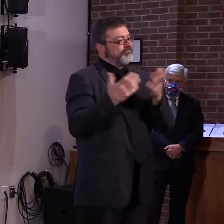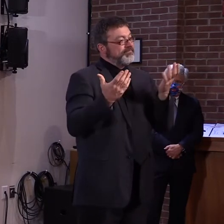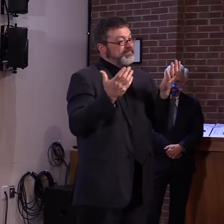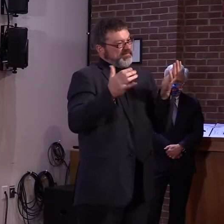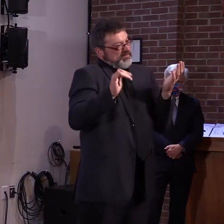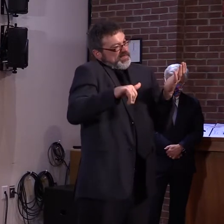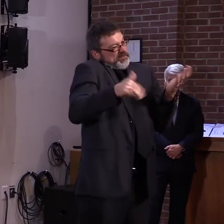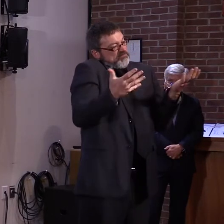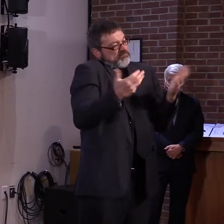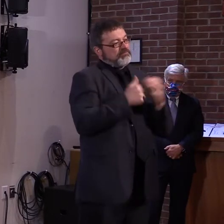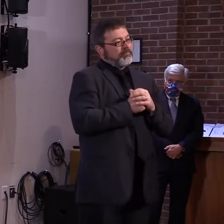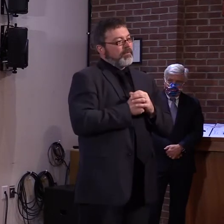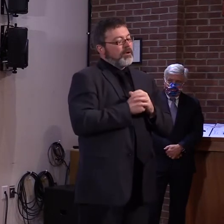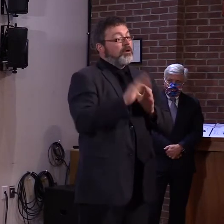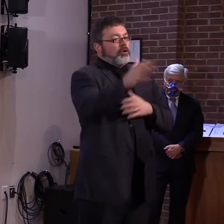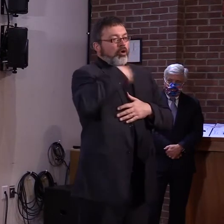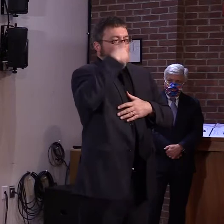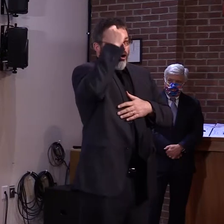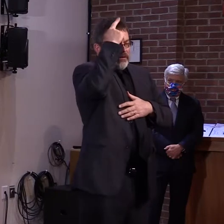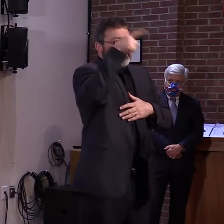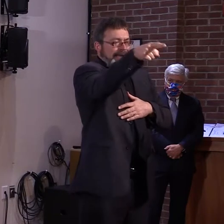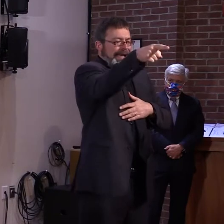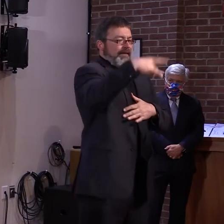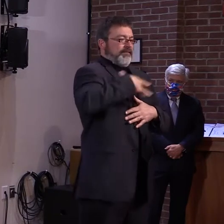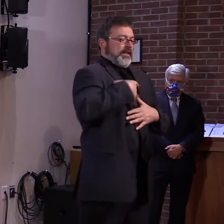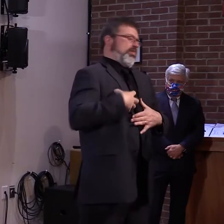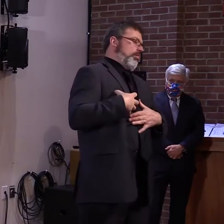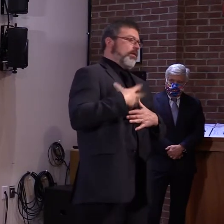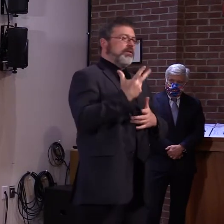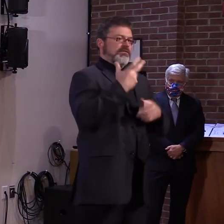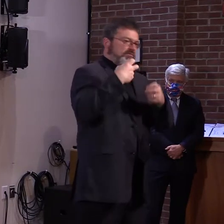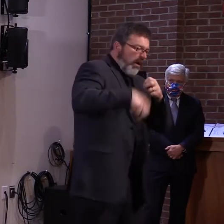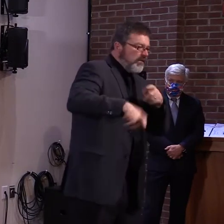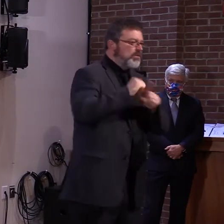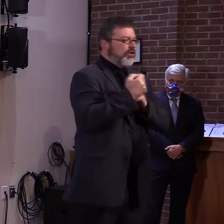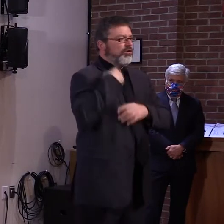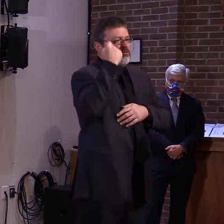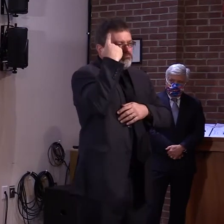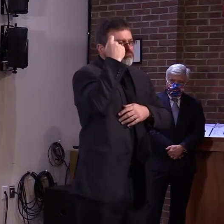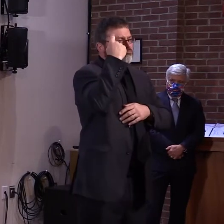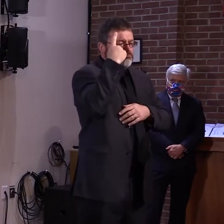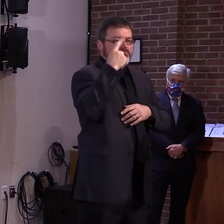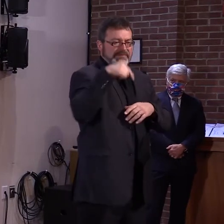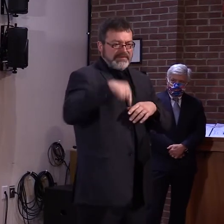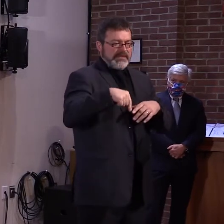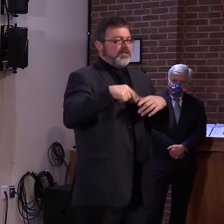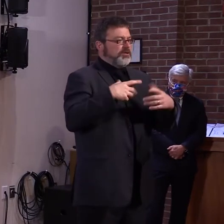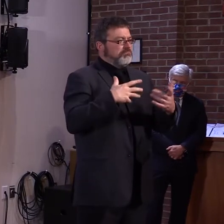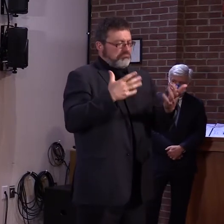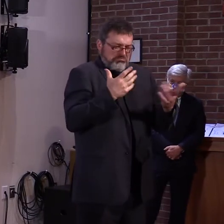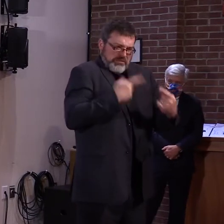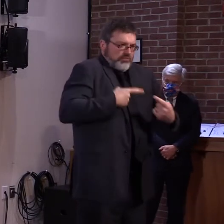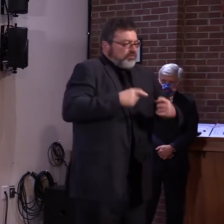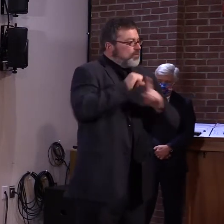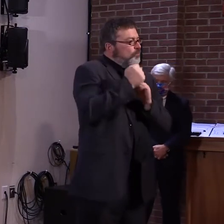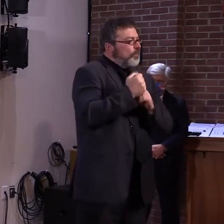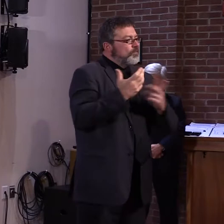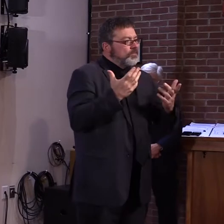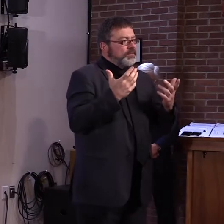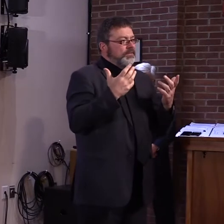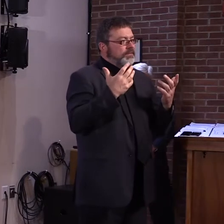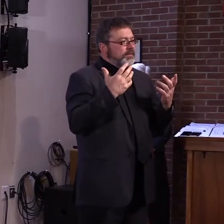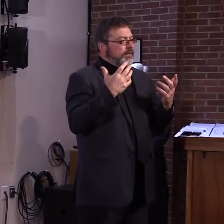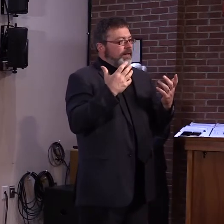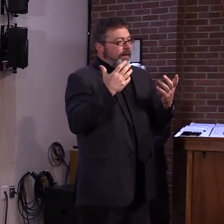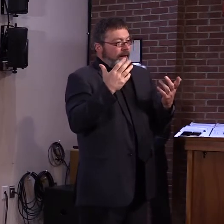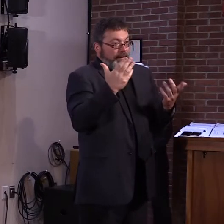I understand how difficult it is for teachers, administrators, the custodial staff,